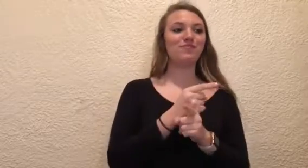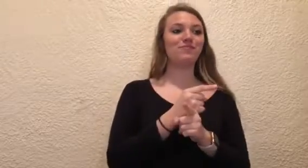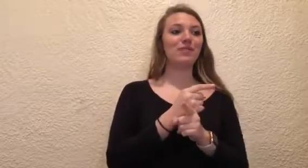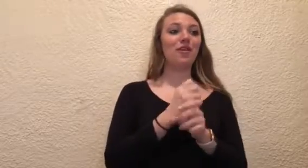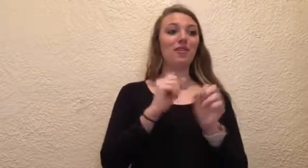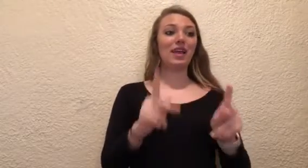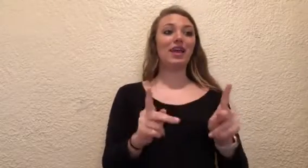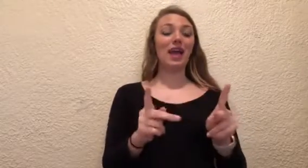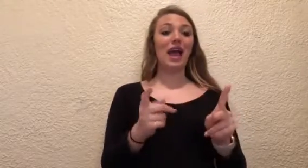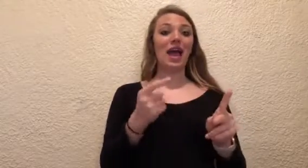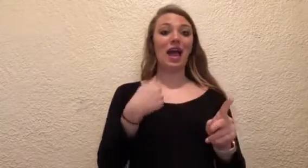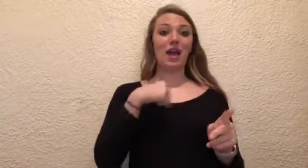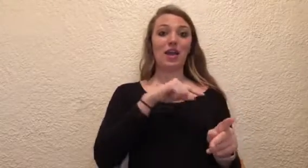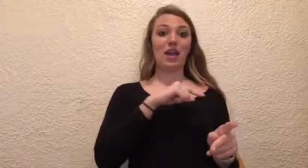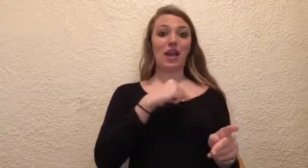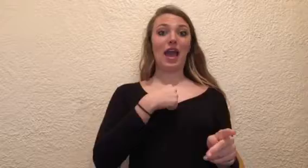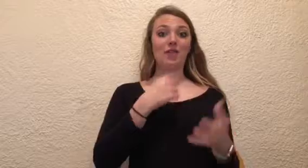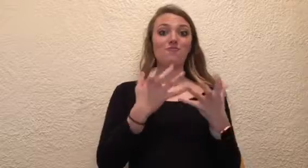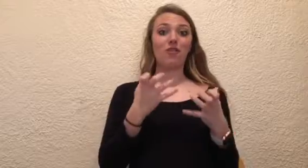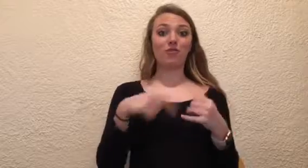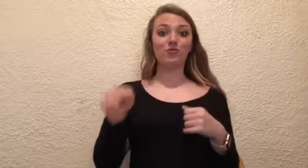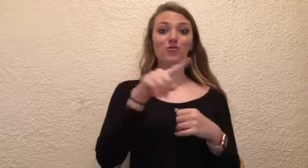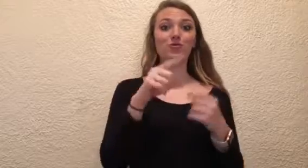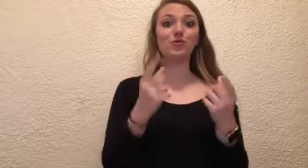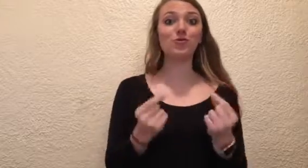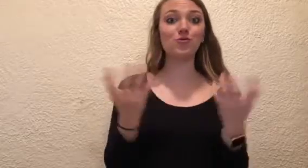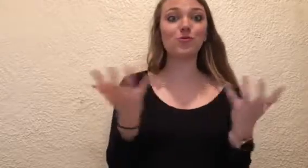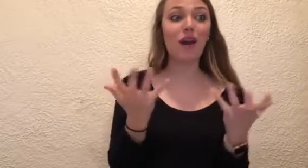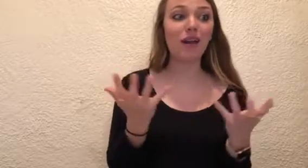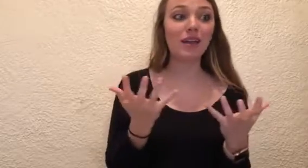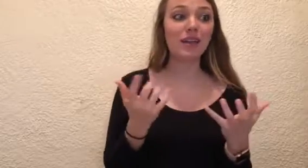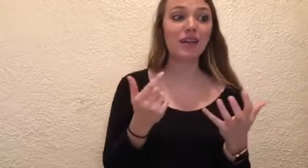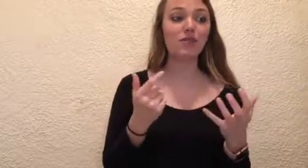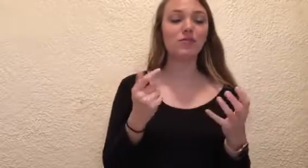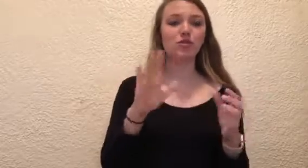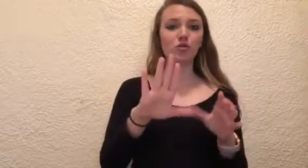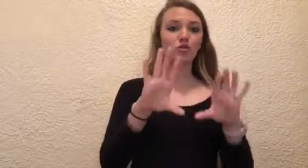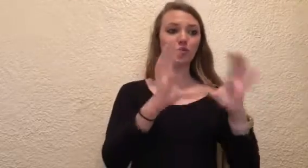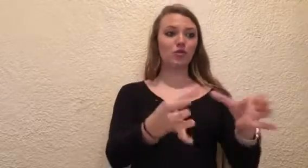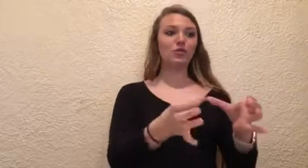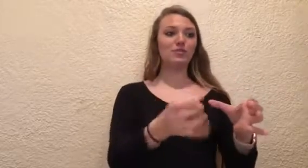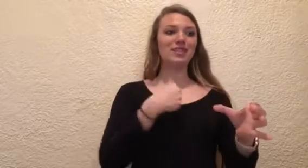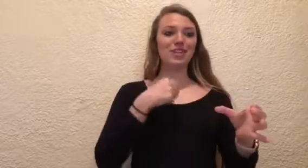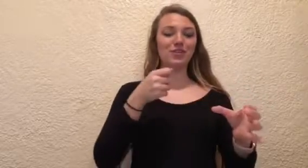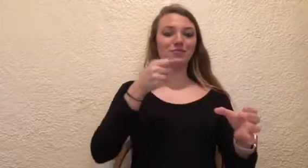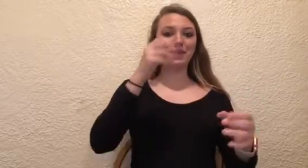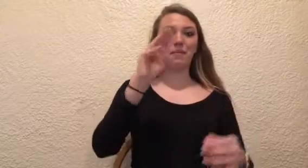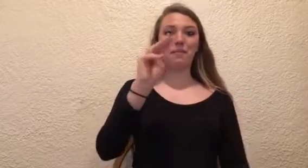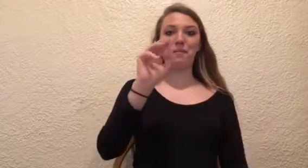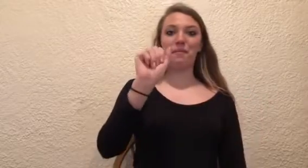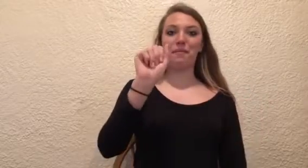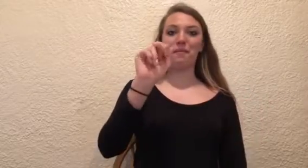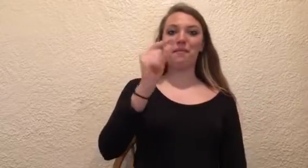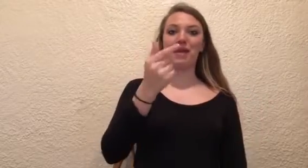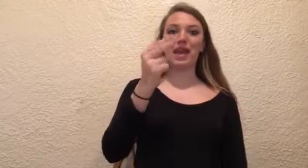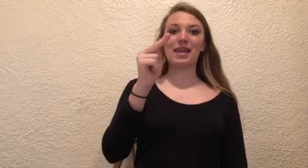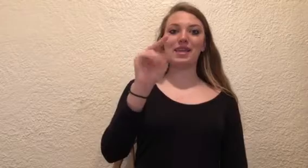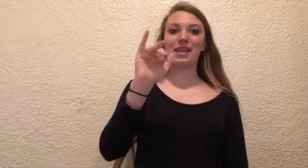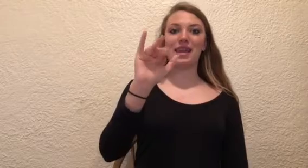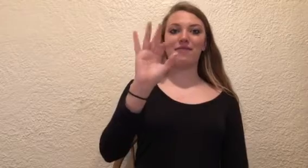you to do now as a group is I want you to take your magnifiers and your eyes, and we're going to observe carefully. You're going